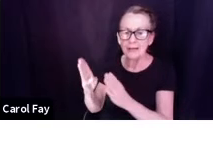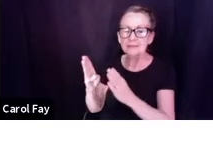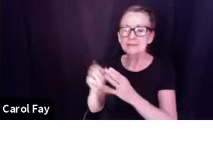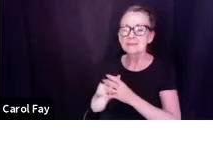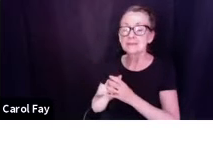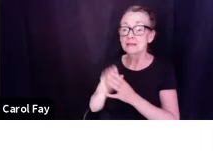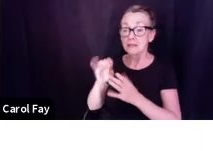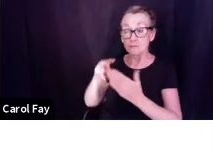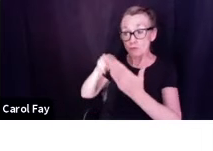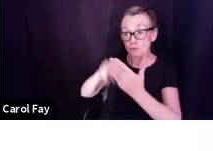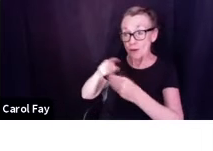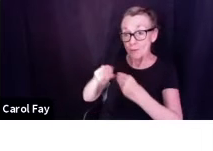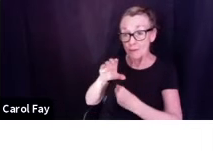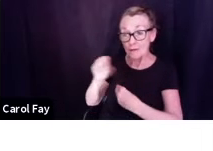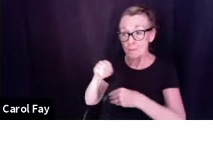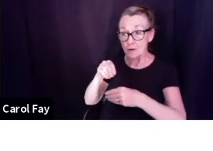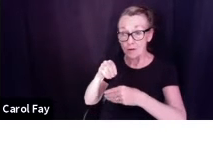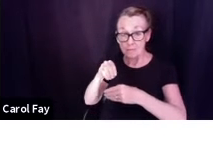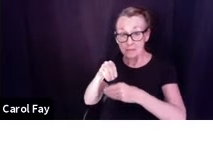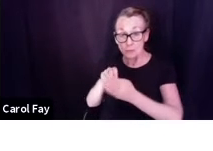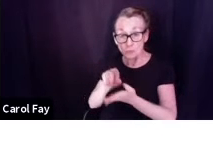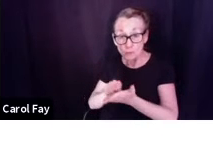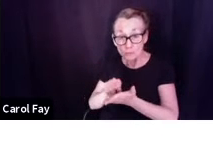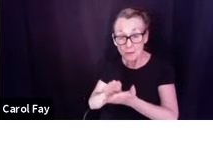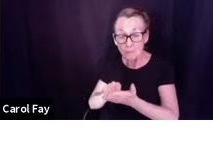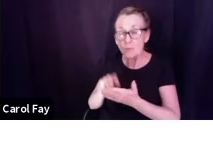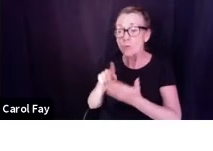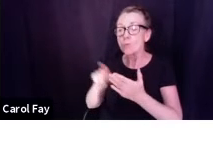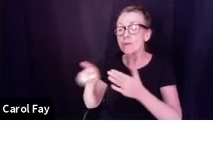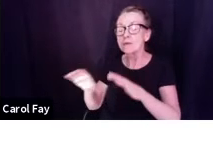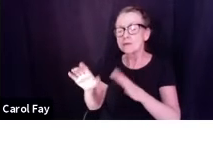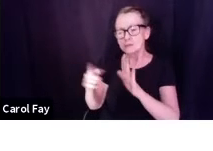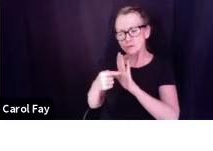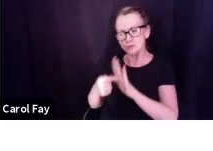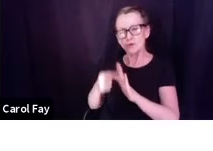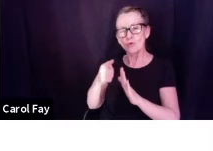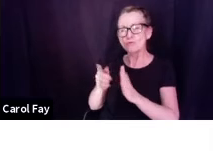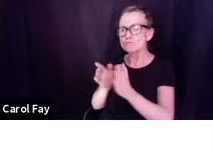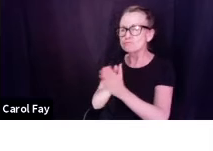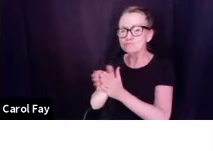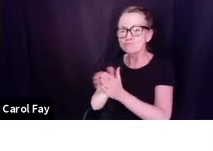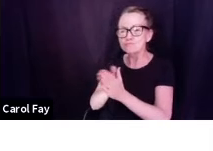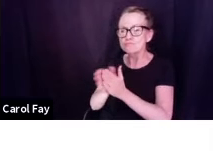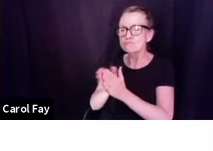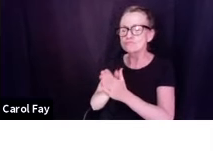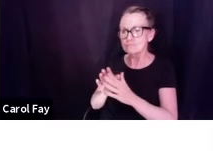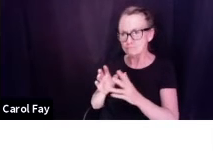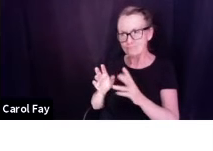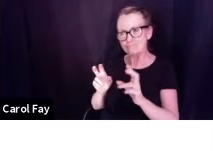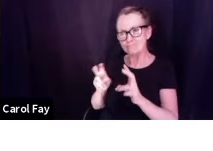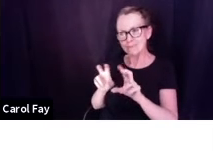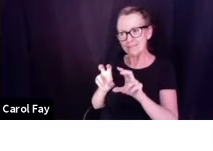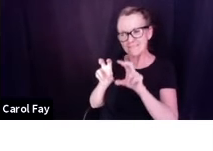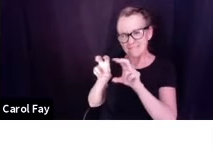if you've read about it in the news or what they're doing. So it really shows more that you're very invested in this